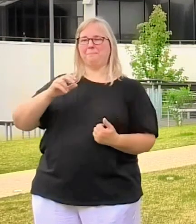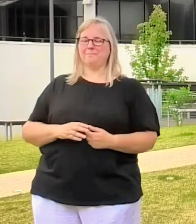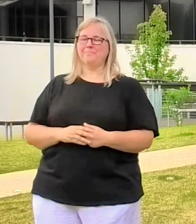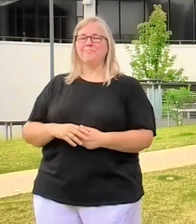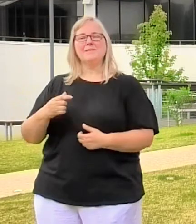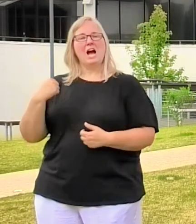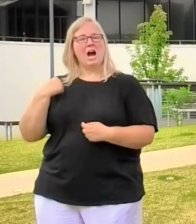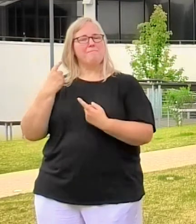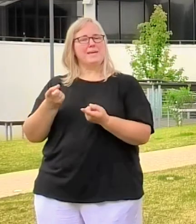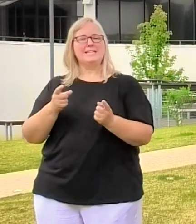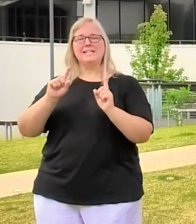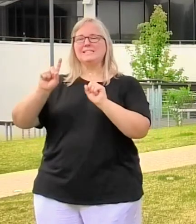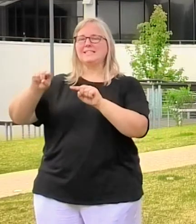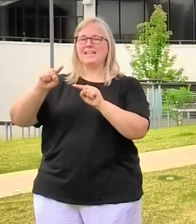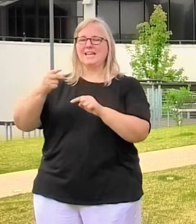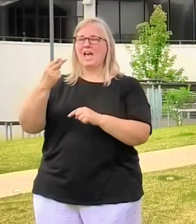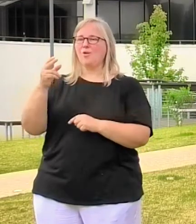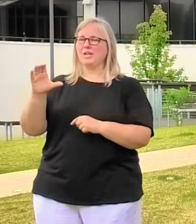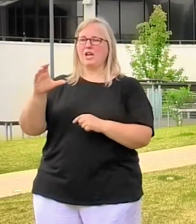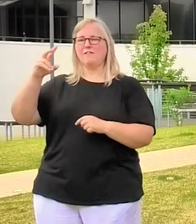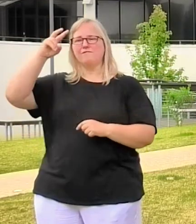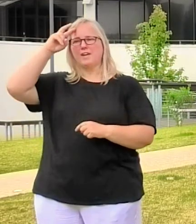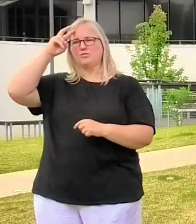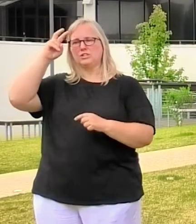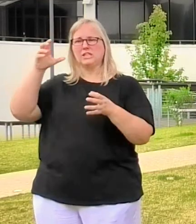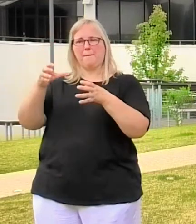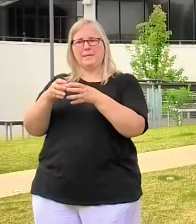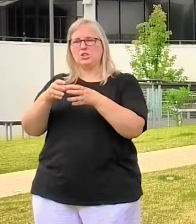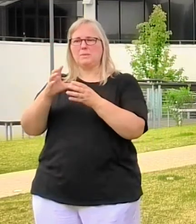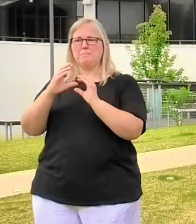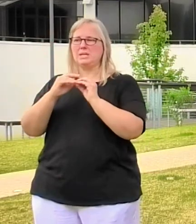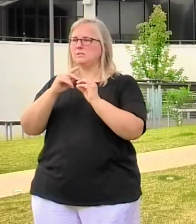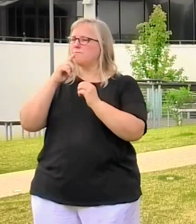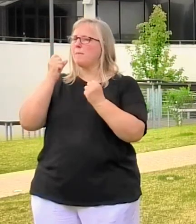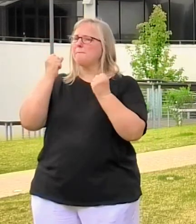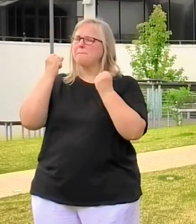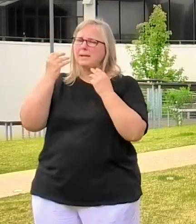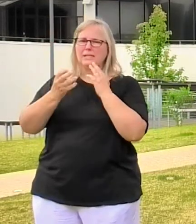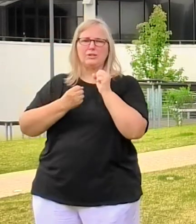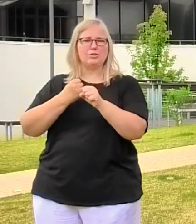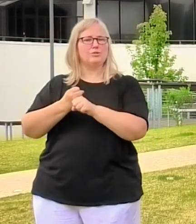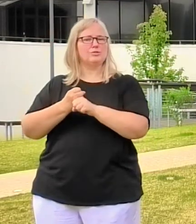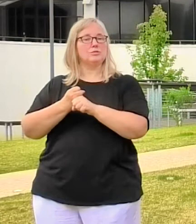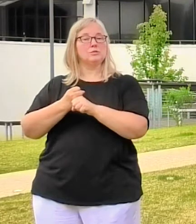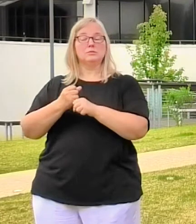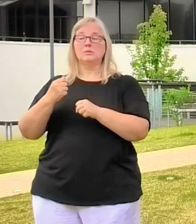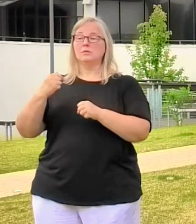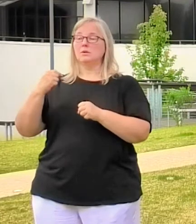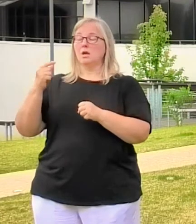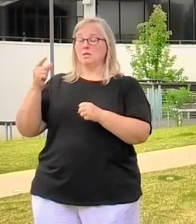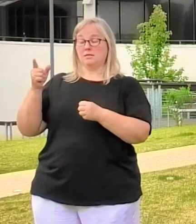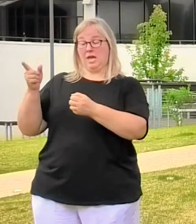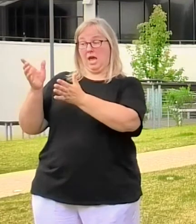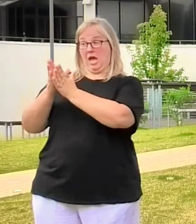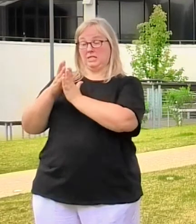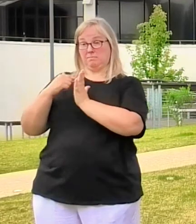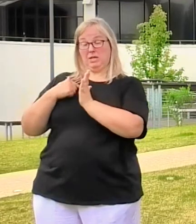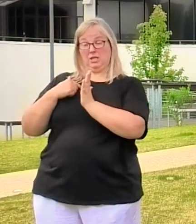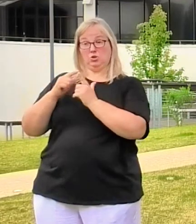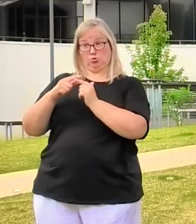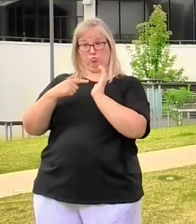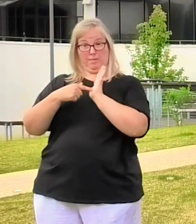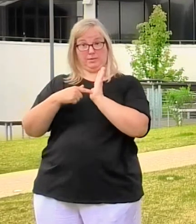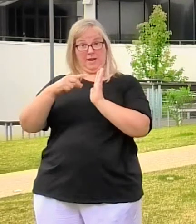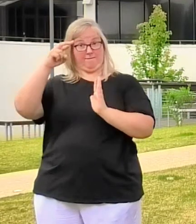been attending Howard County Veterans Commission meetings for many years. I was asked to represent the